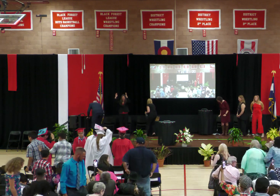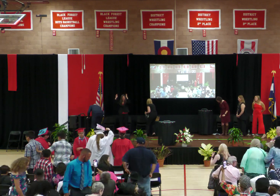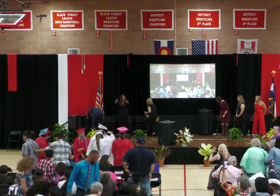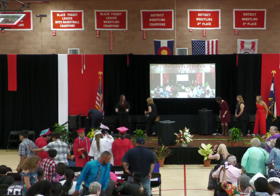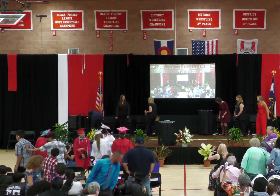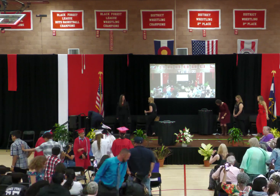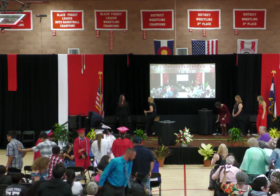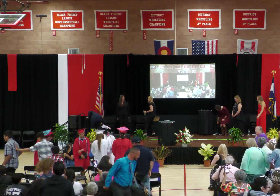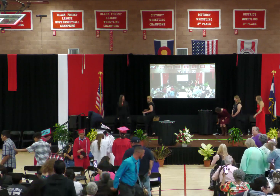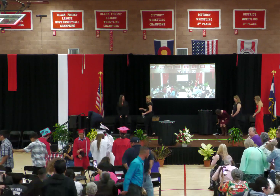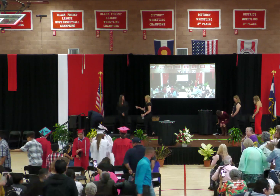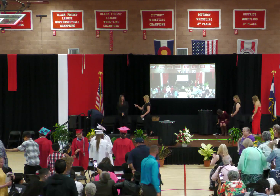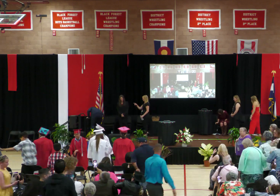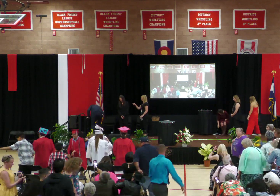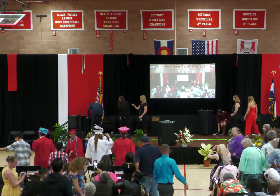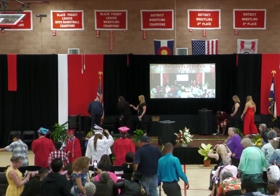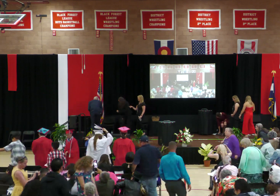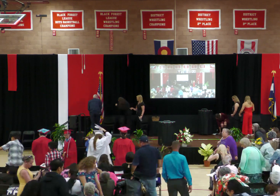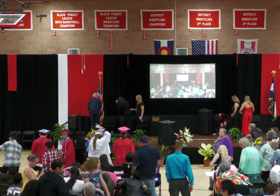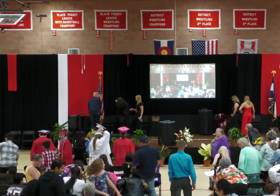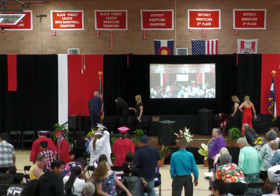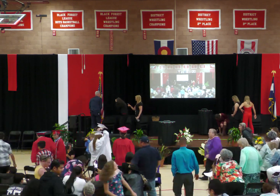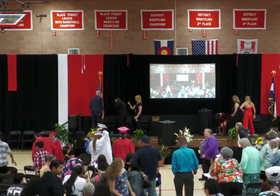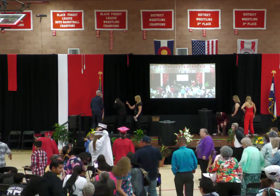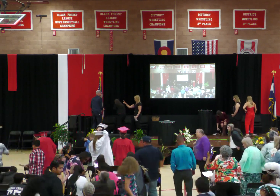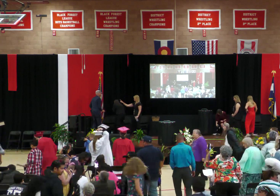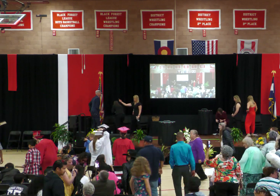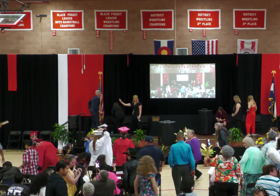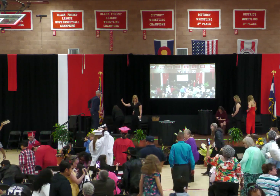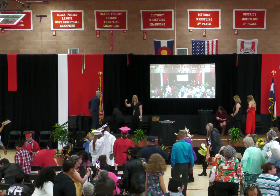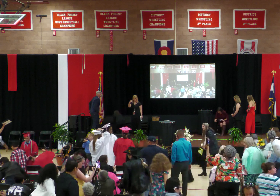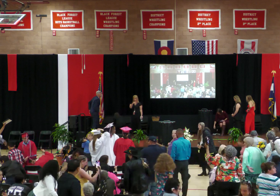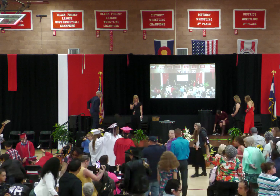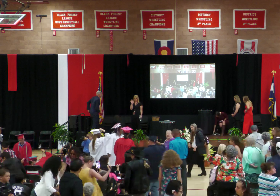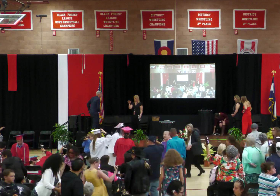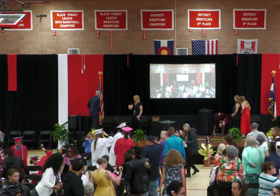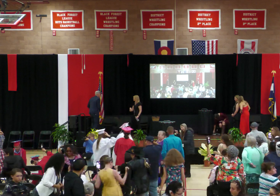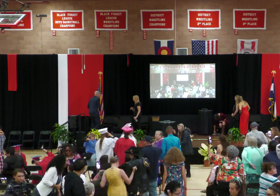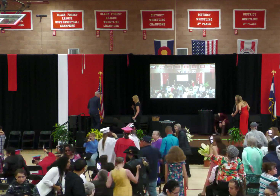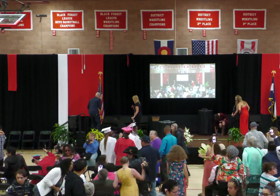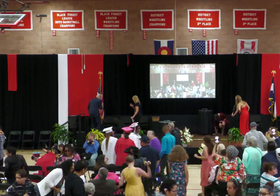Thank you all. I'll be around to collect headsets.